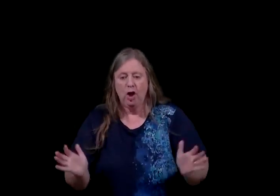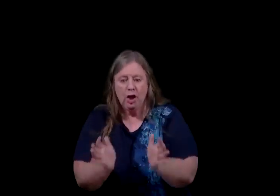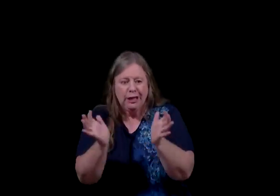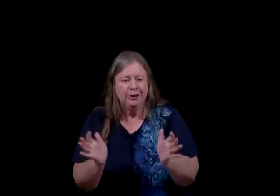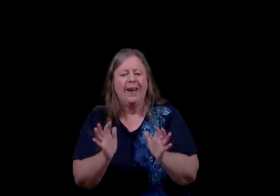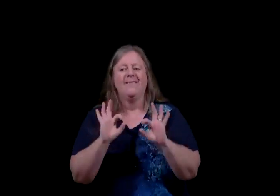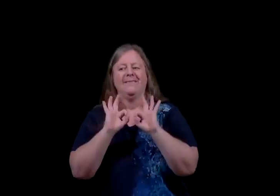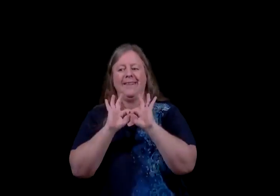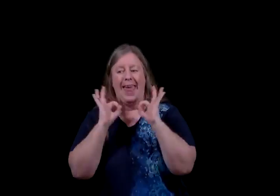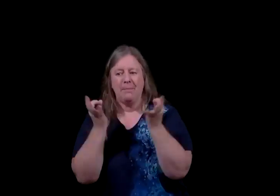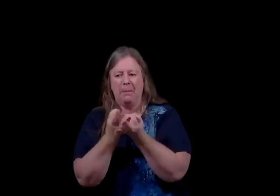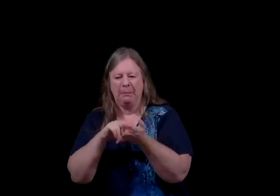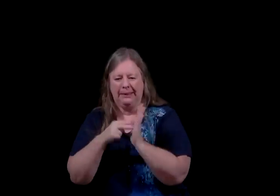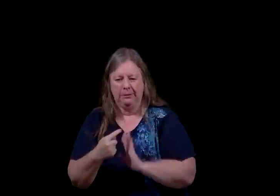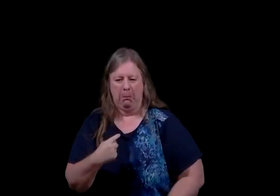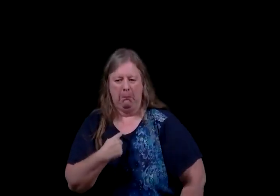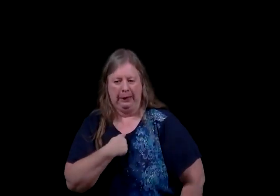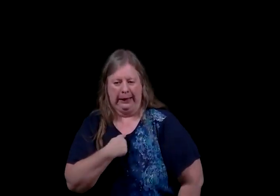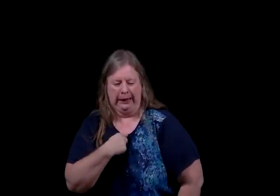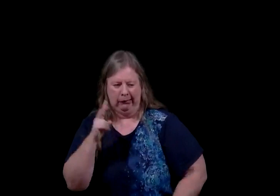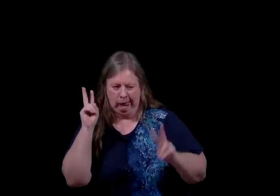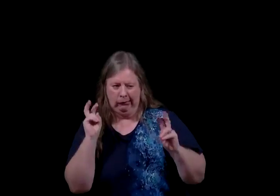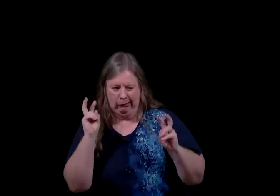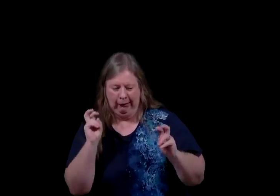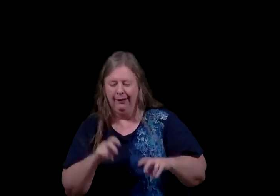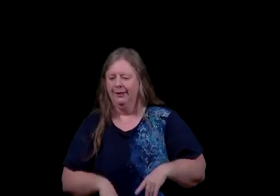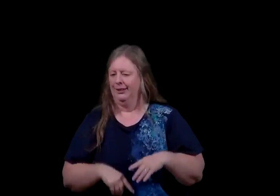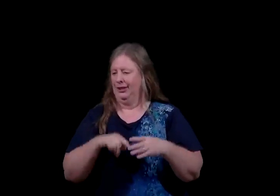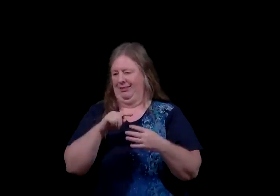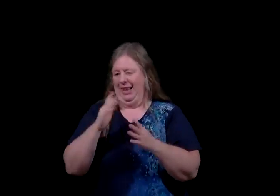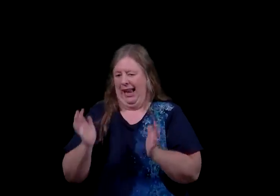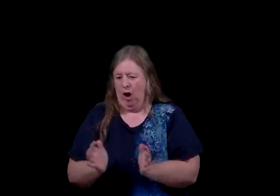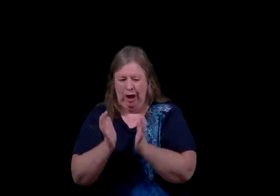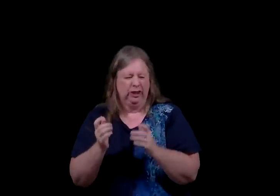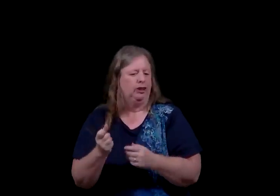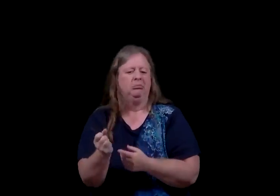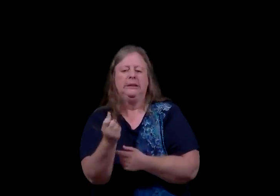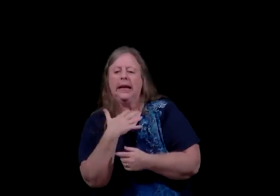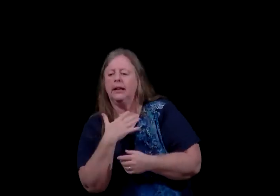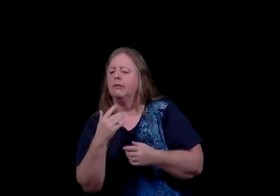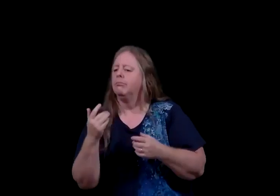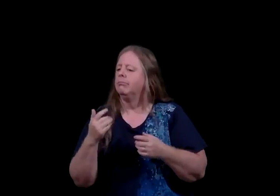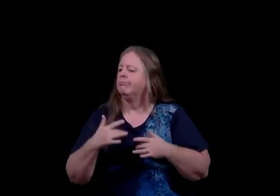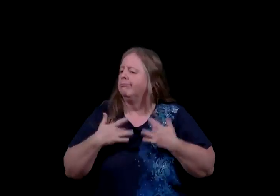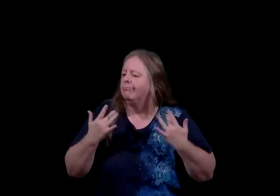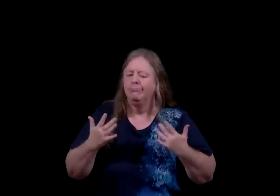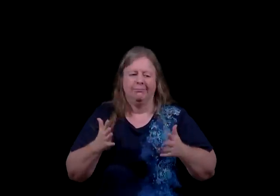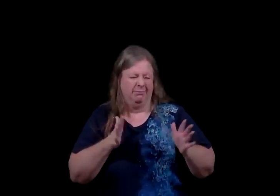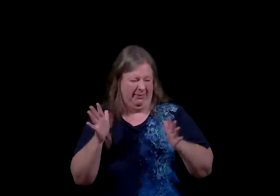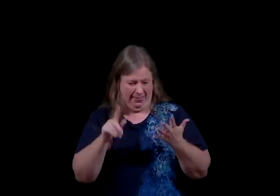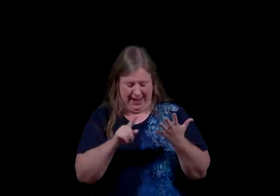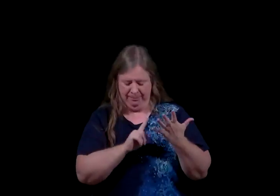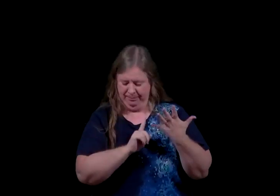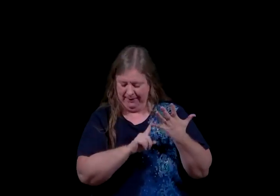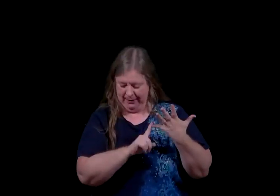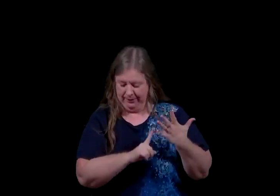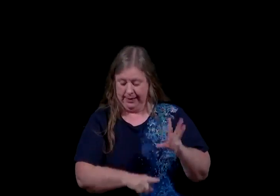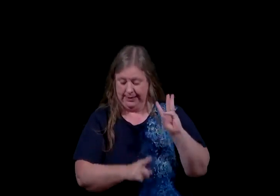five, maybe encourage families, like their families, that would be like me, encourage me as